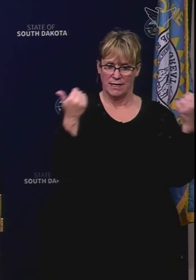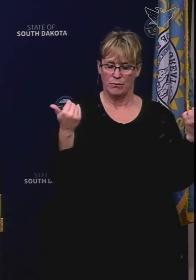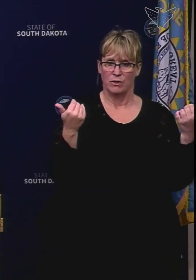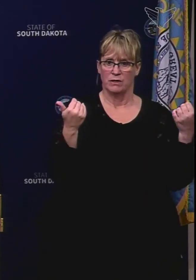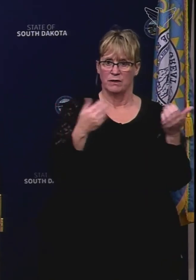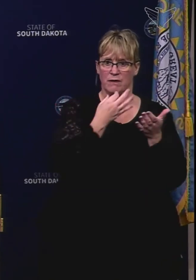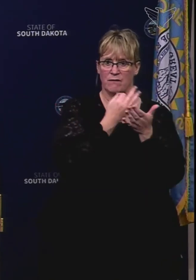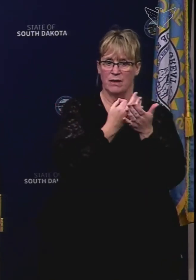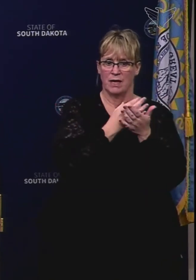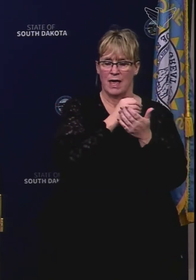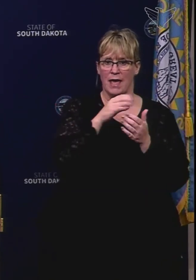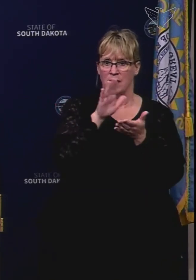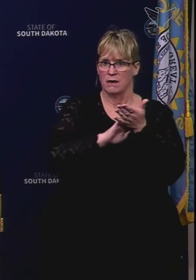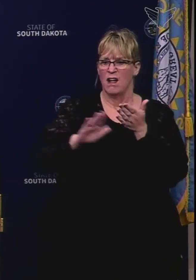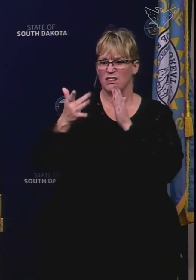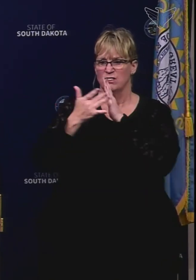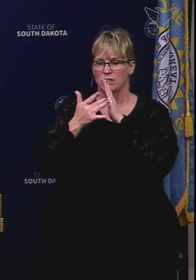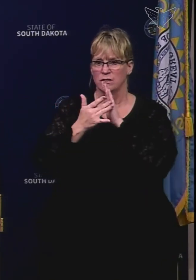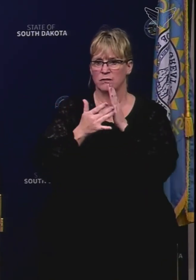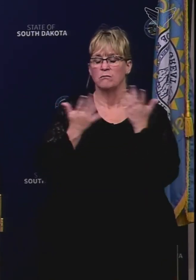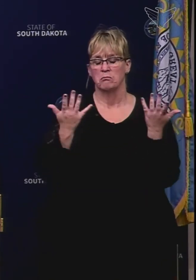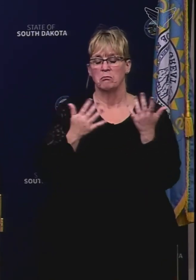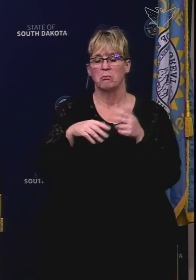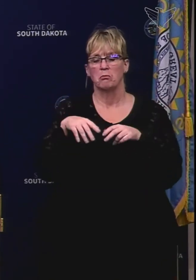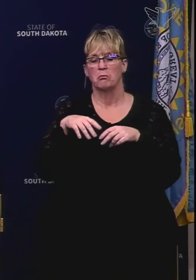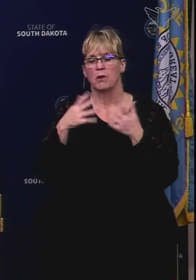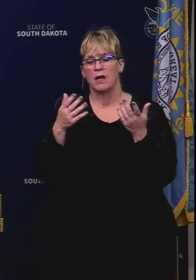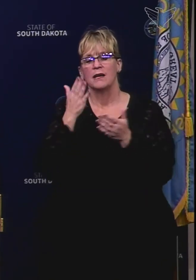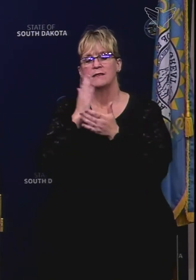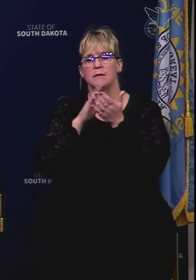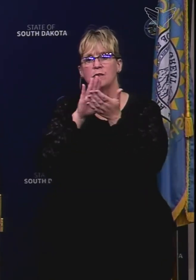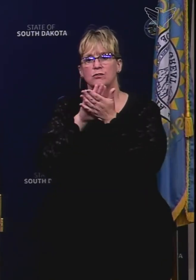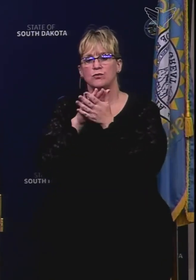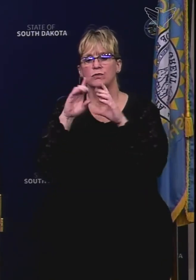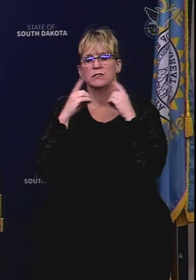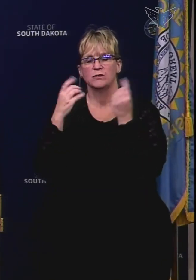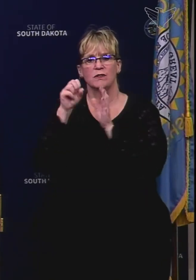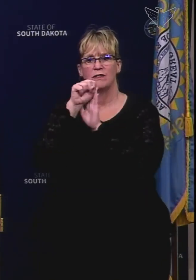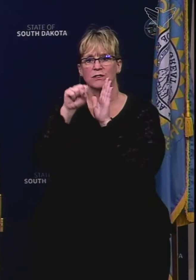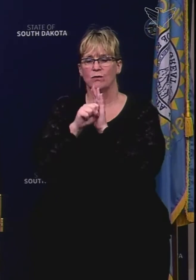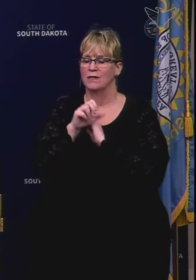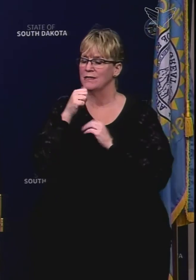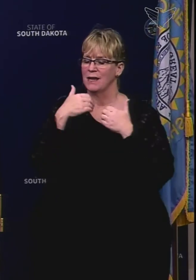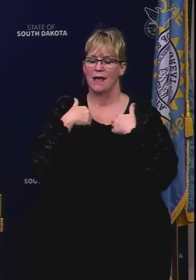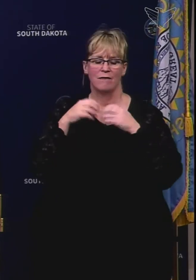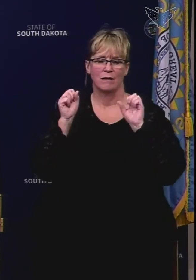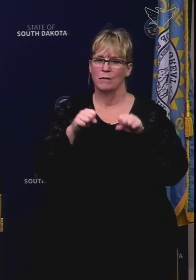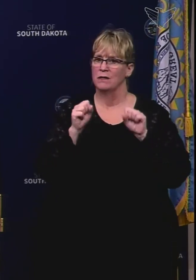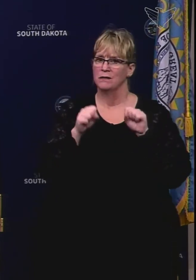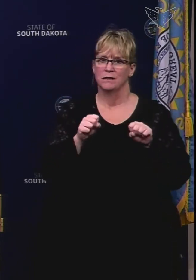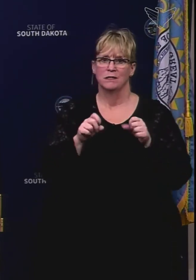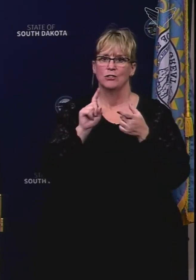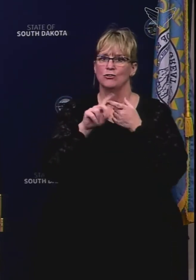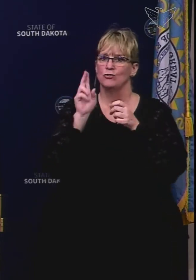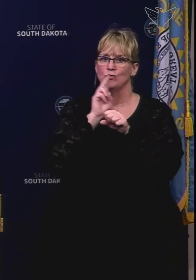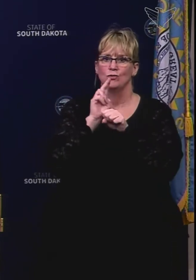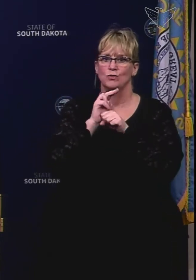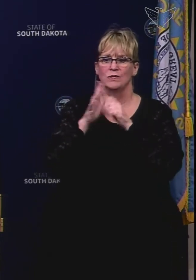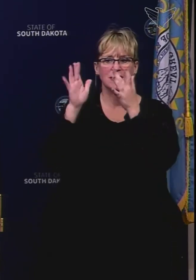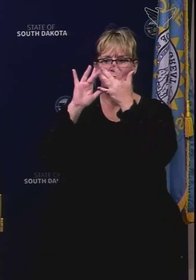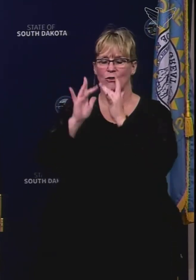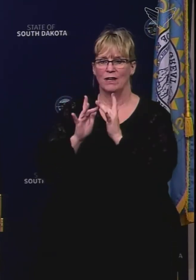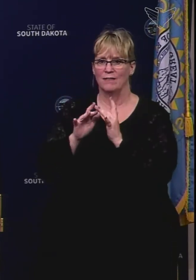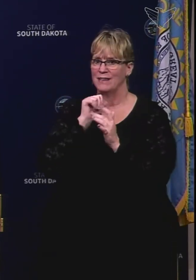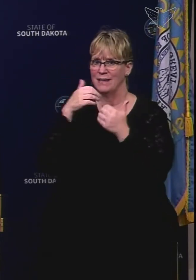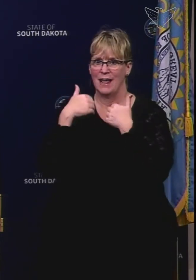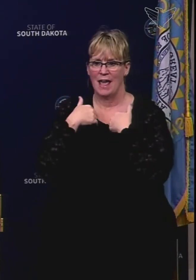higher education. So those are all areas that we're looking at because some school districts in the state didn't have the ability to utilize internet